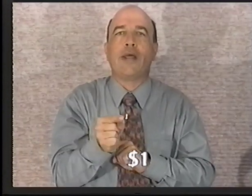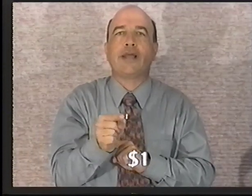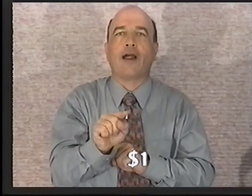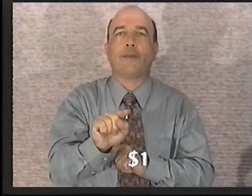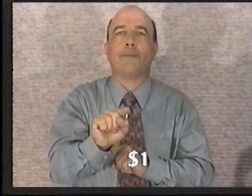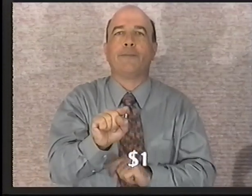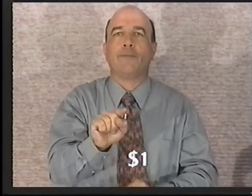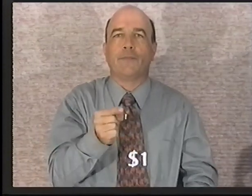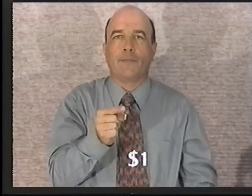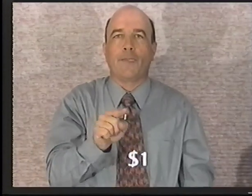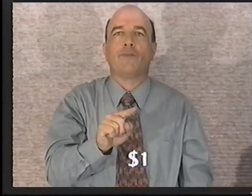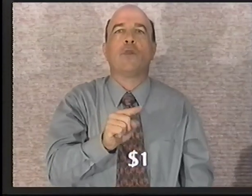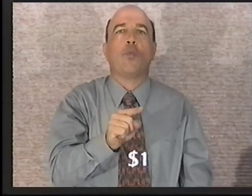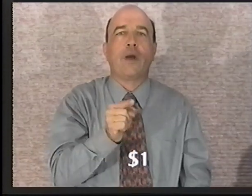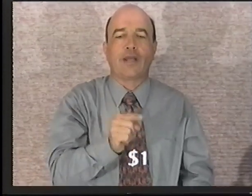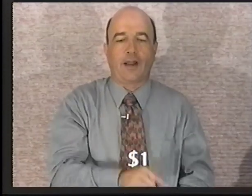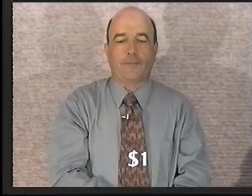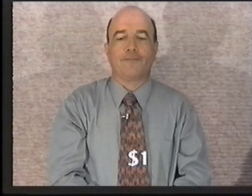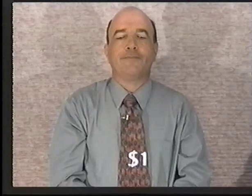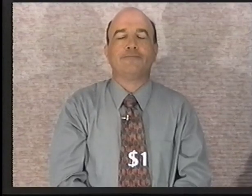$1. $1.